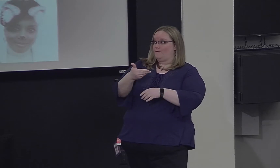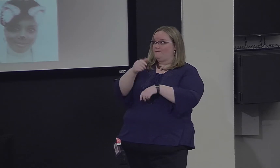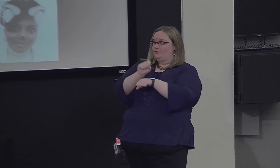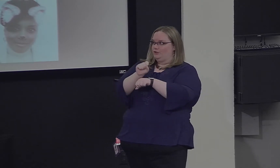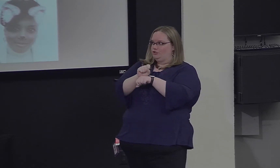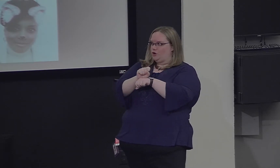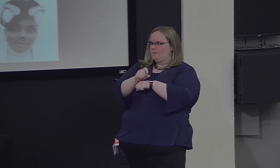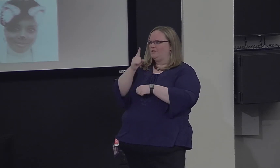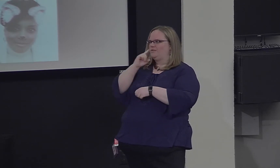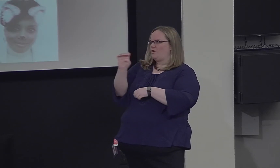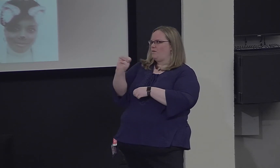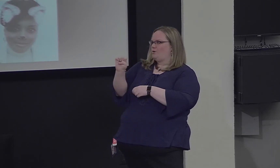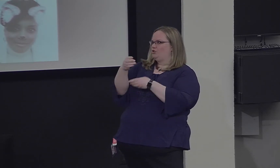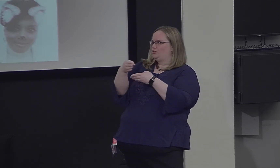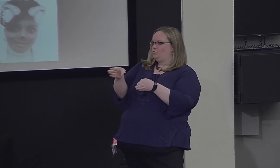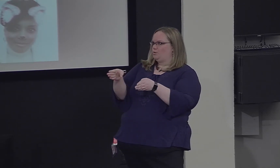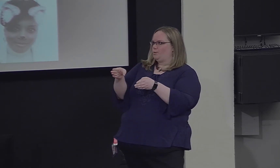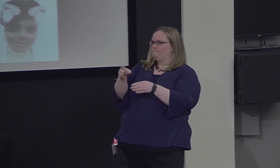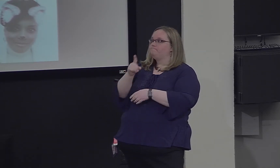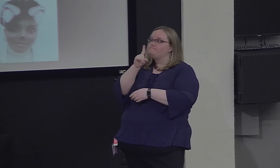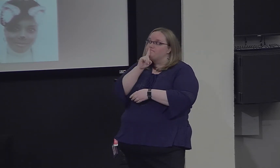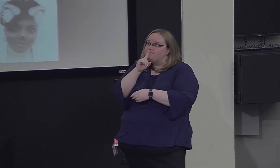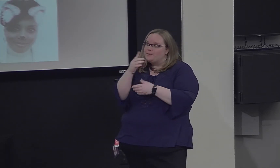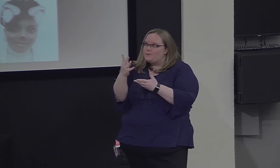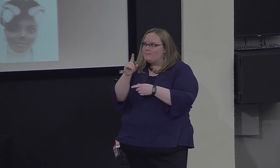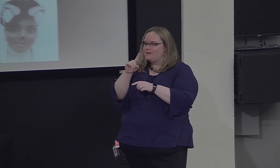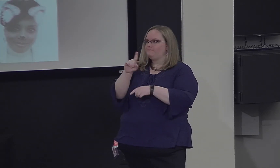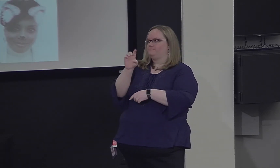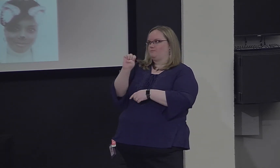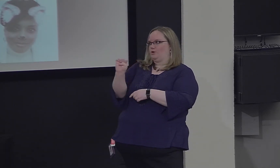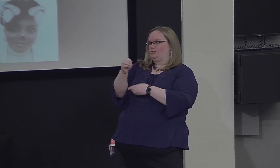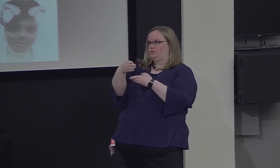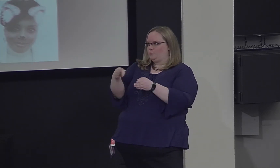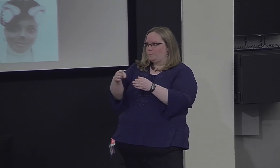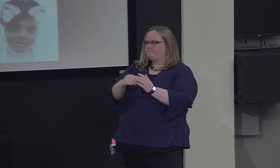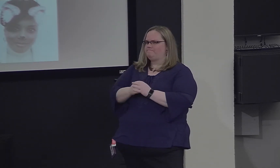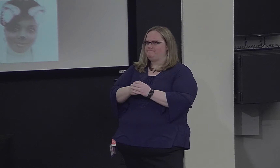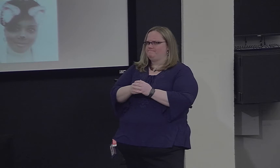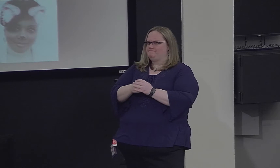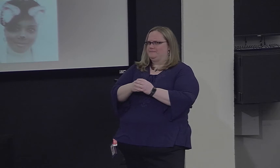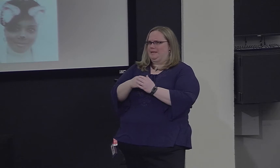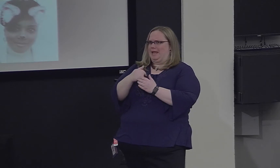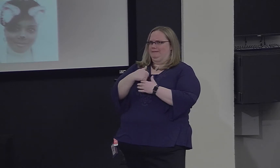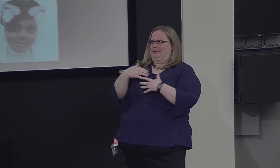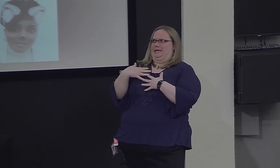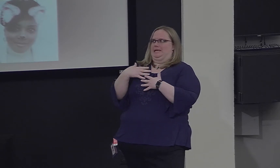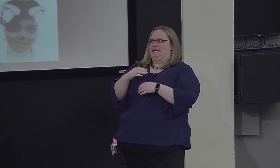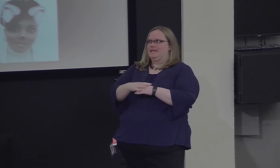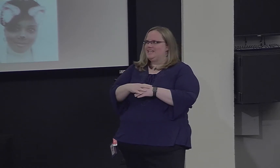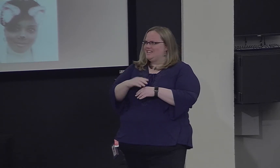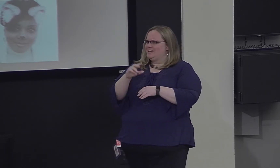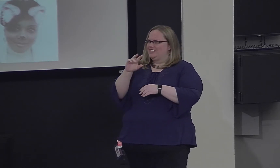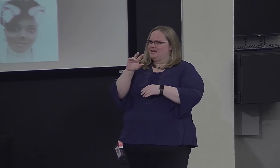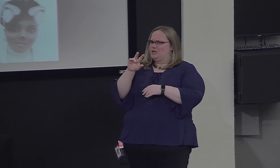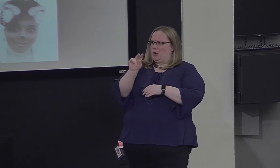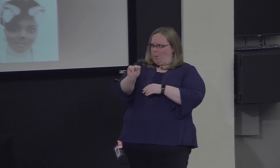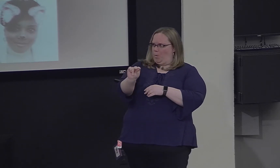I was contacted by a scheduler to offer me a job, they asked me to go to the emergency room.